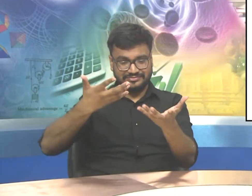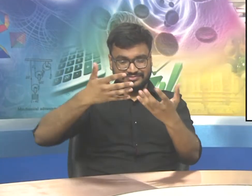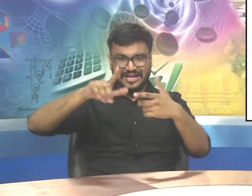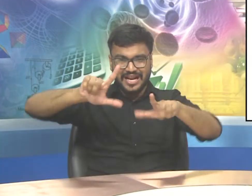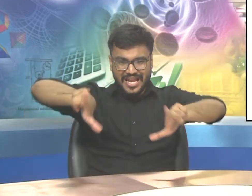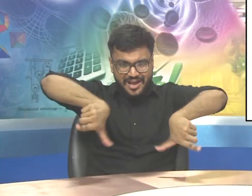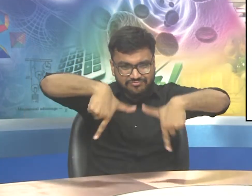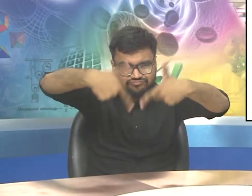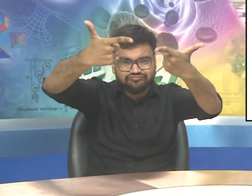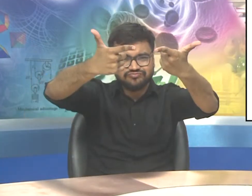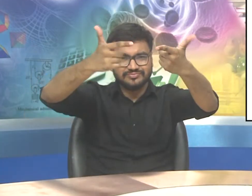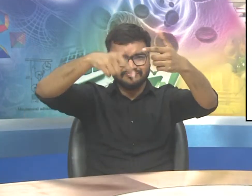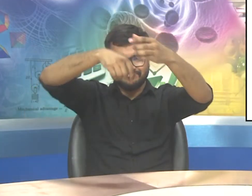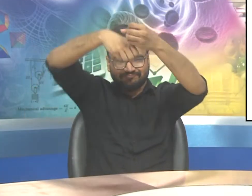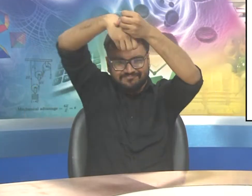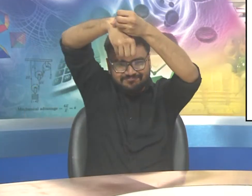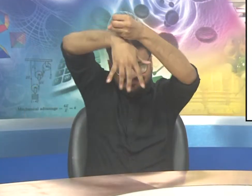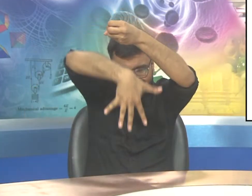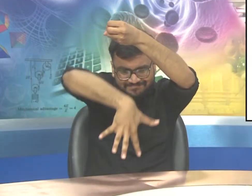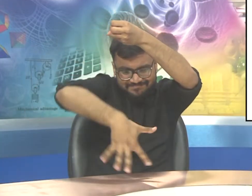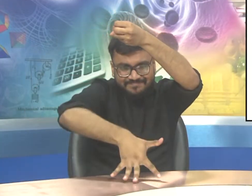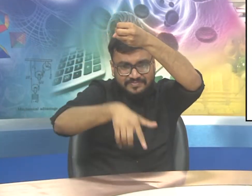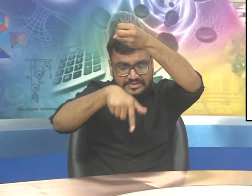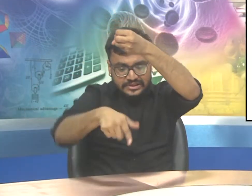like digging out edible roots and plants,